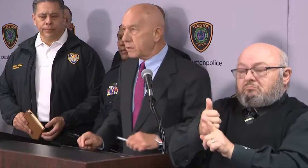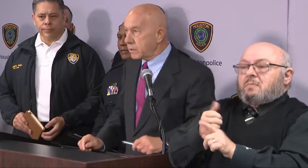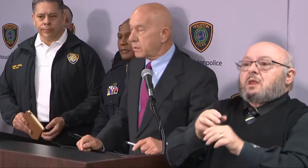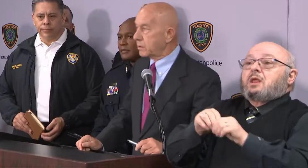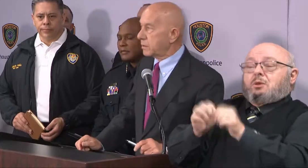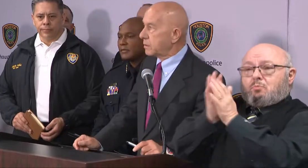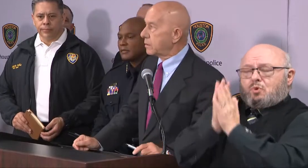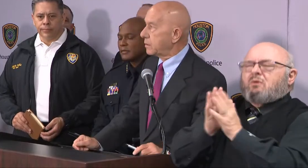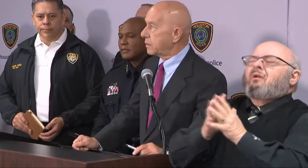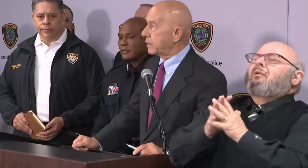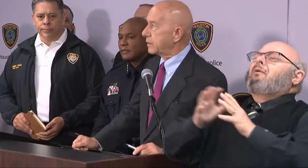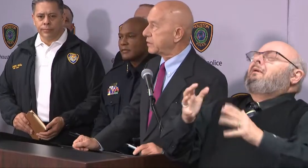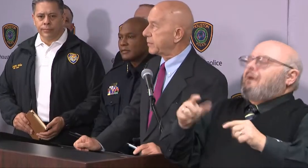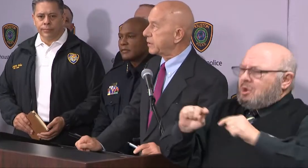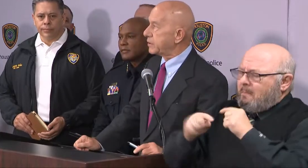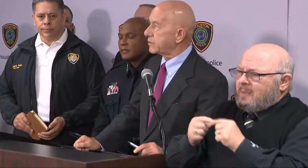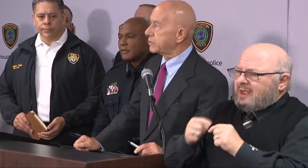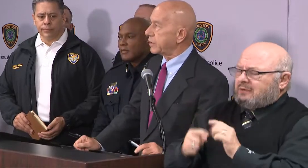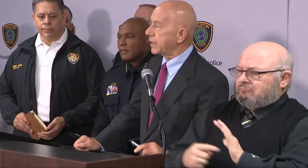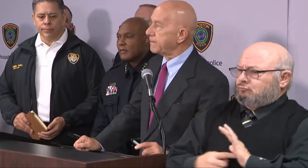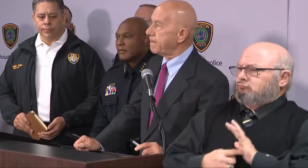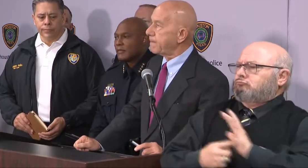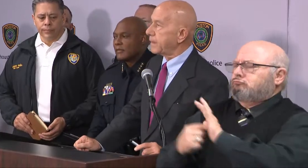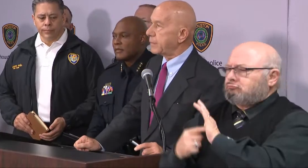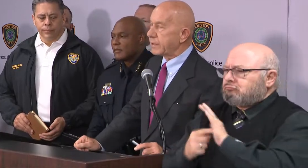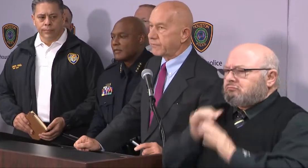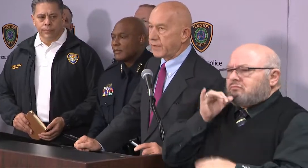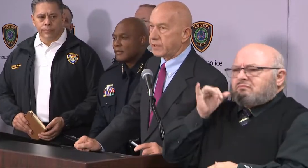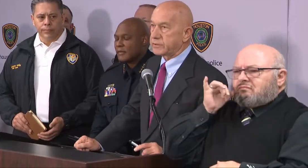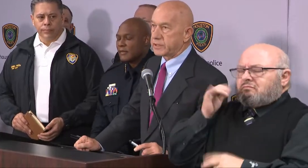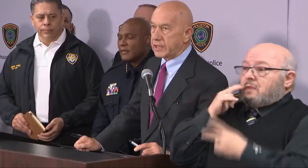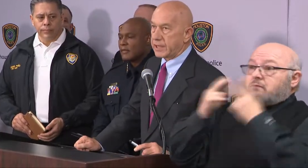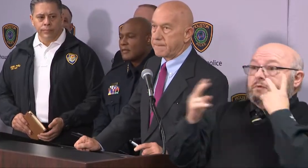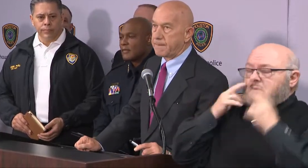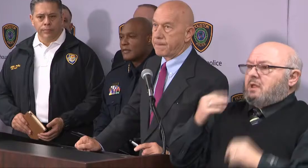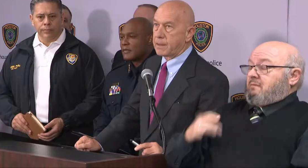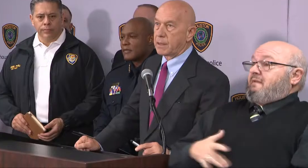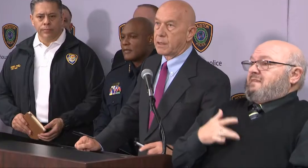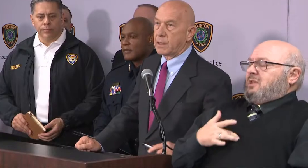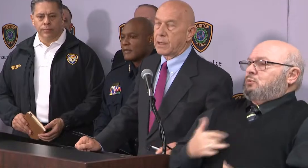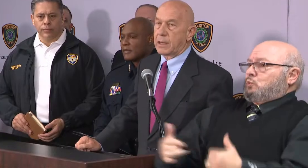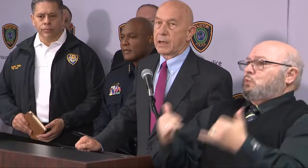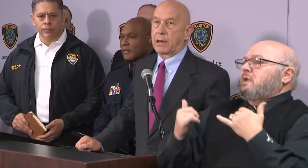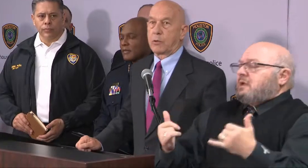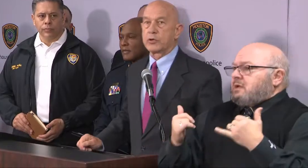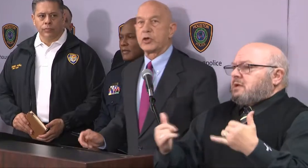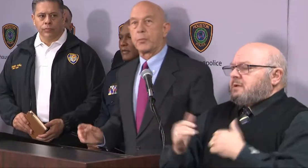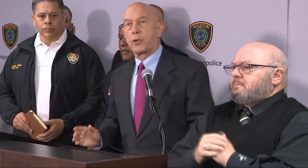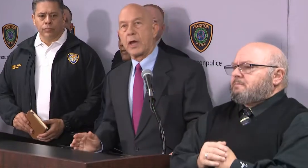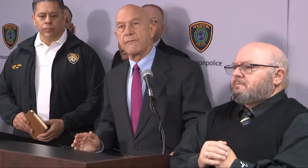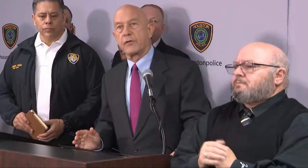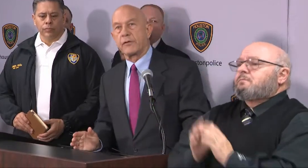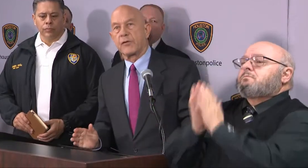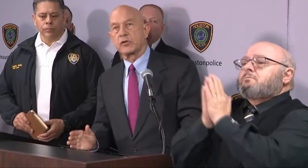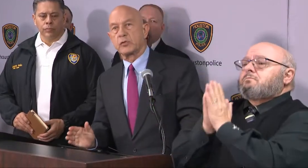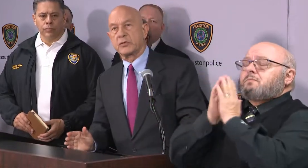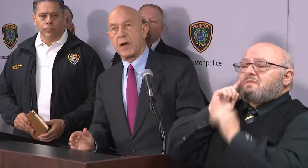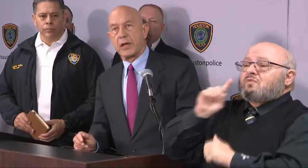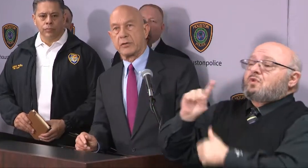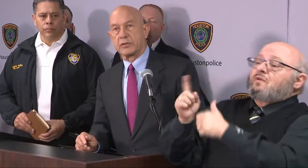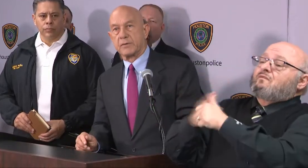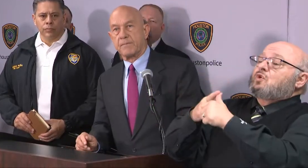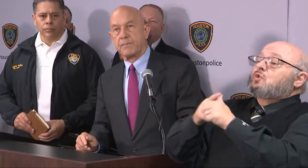pain exhibited yesterday and being felt today. I want you to pray for the